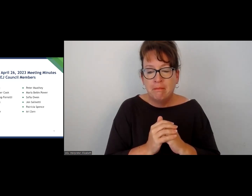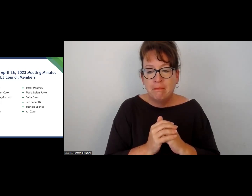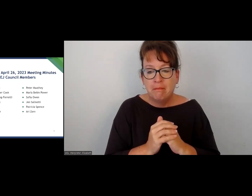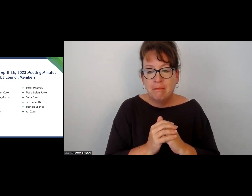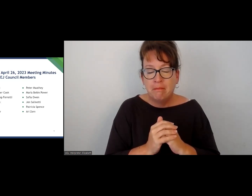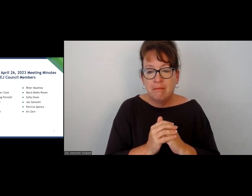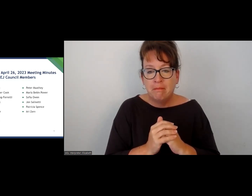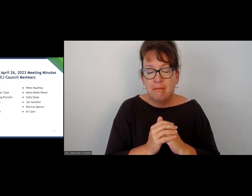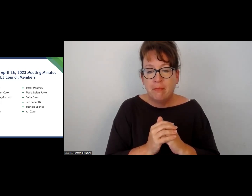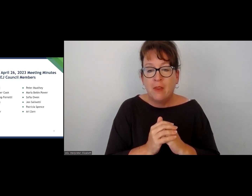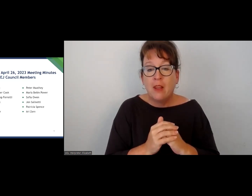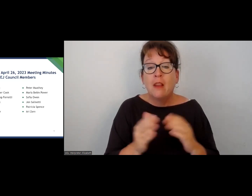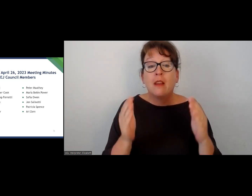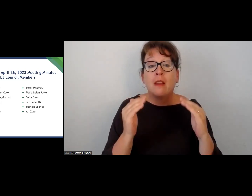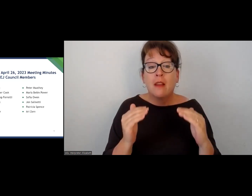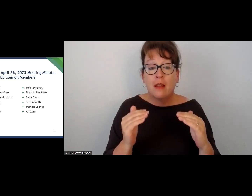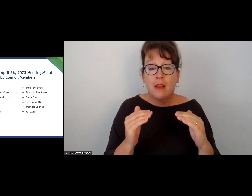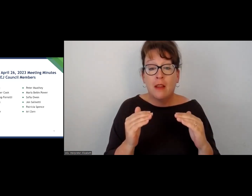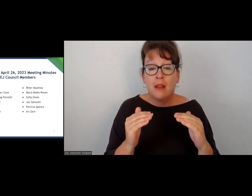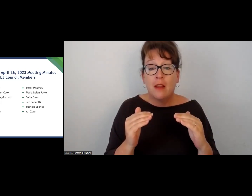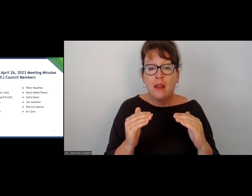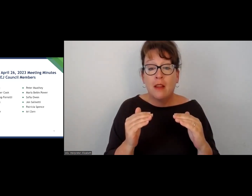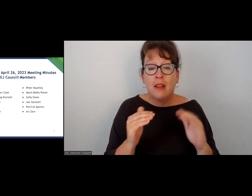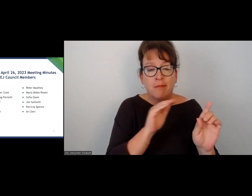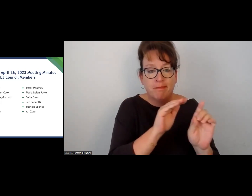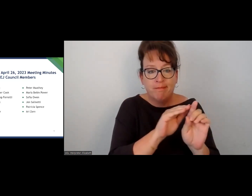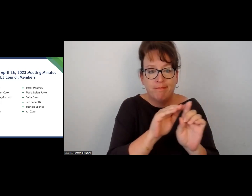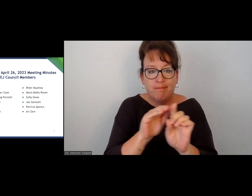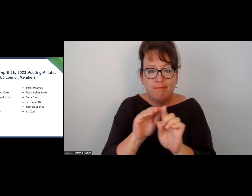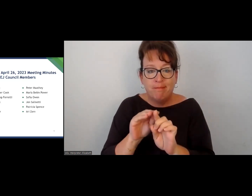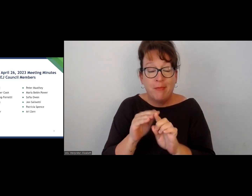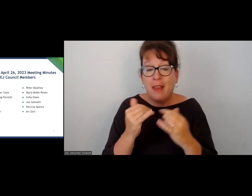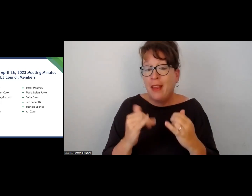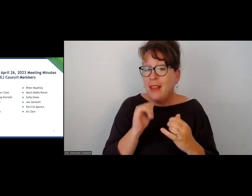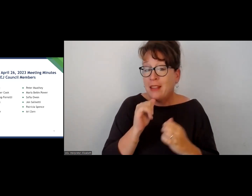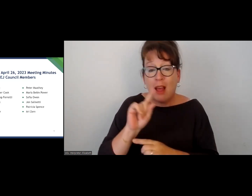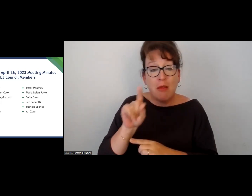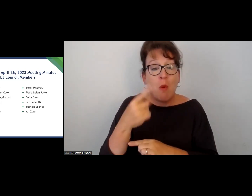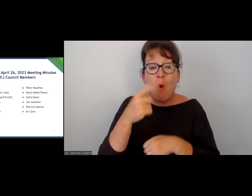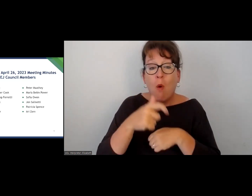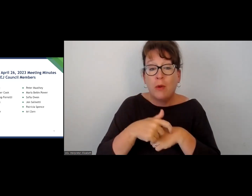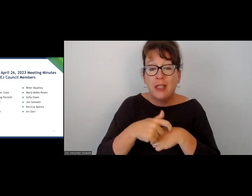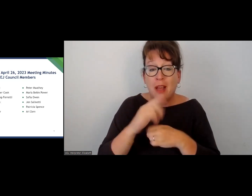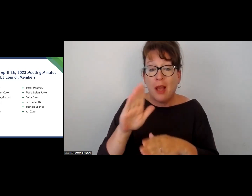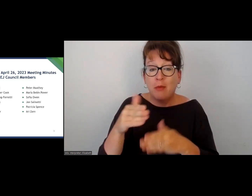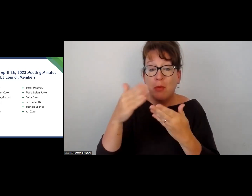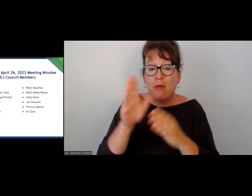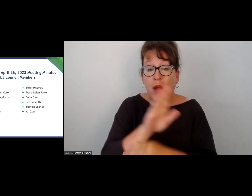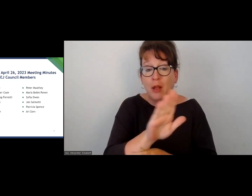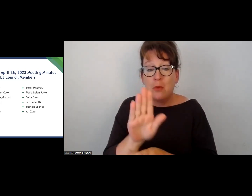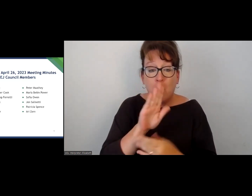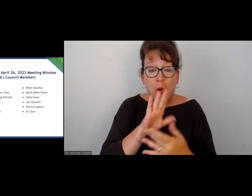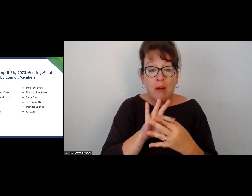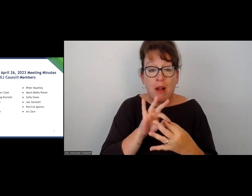evening. It is good to remind folks that this is not the only time to provide comments, and so there will